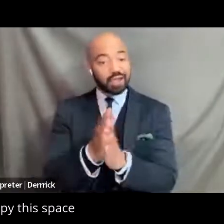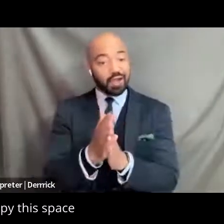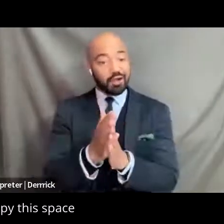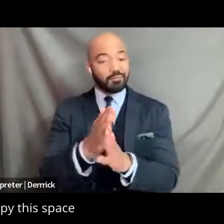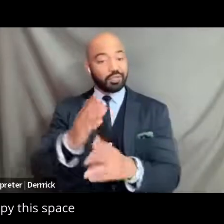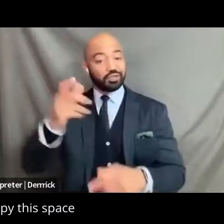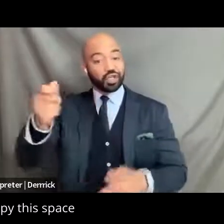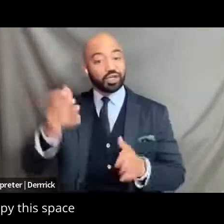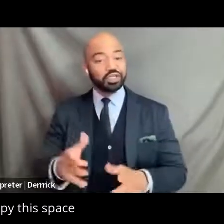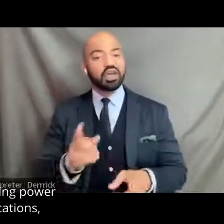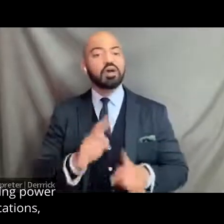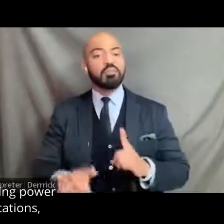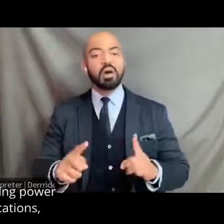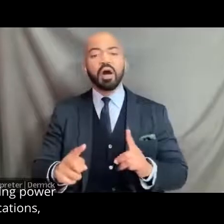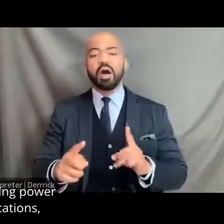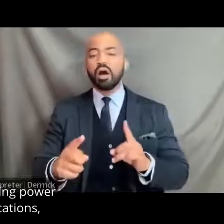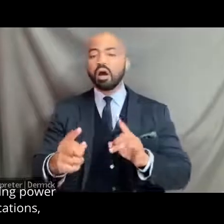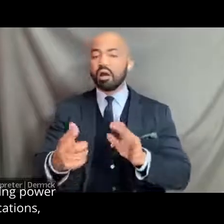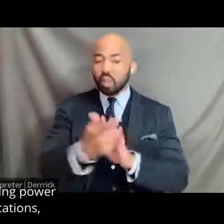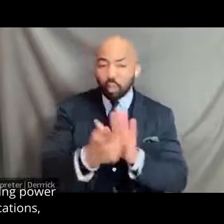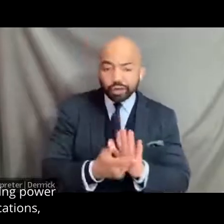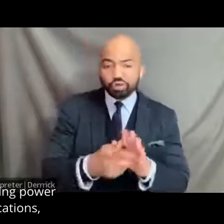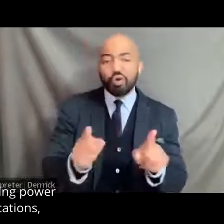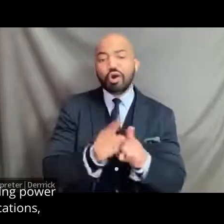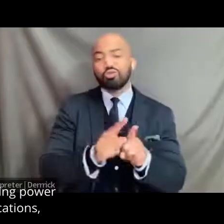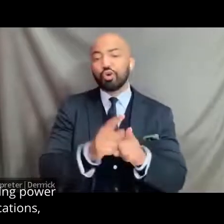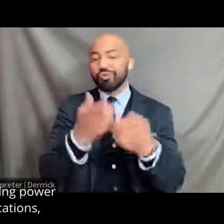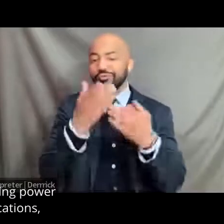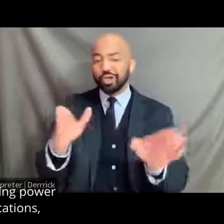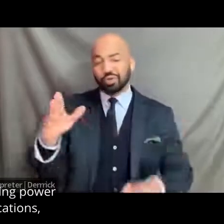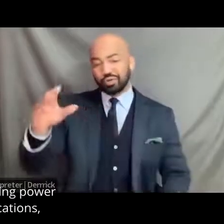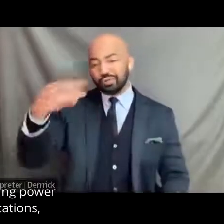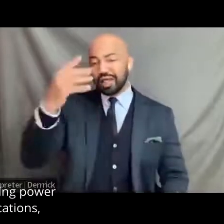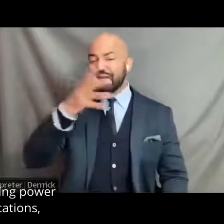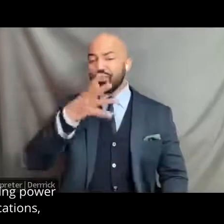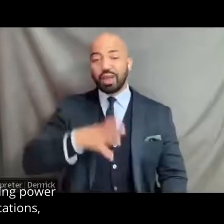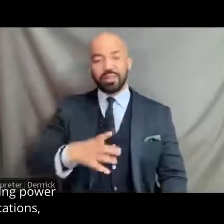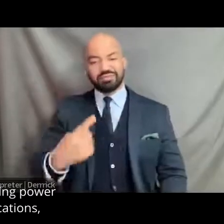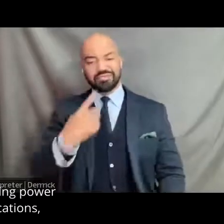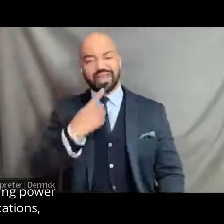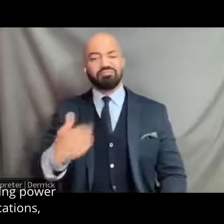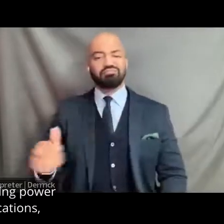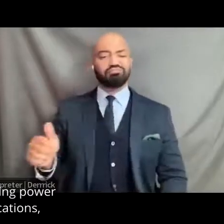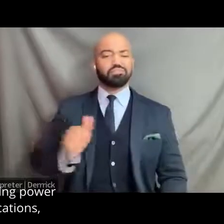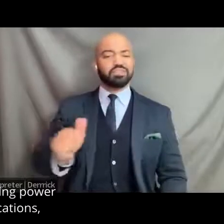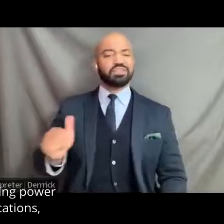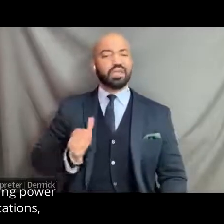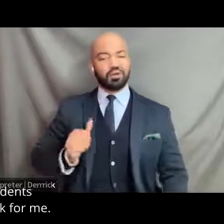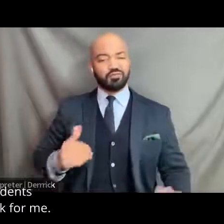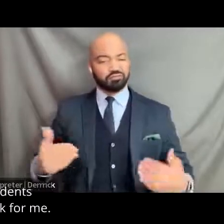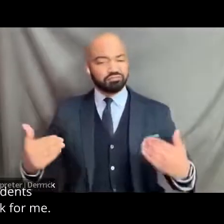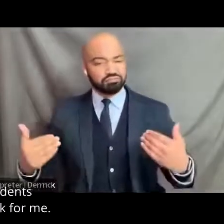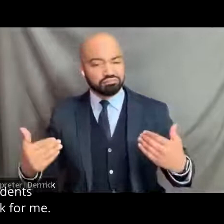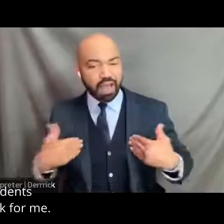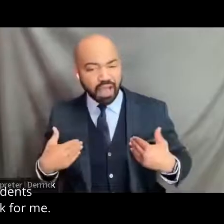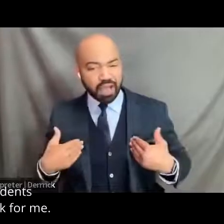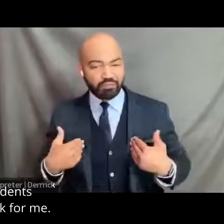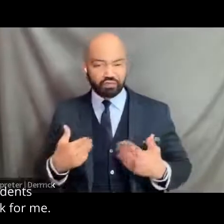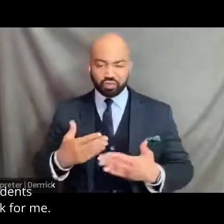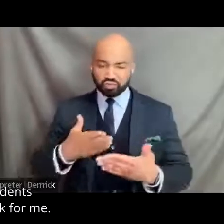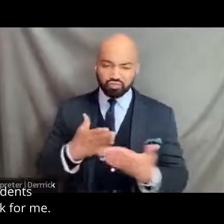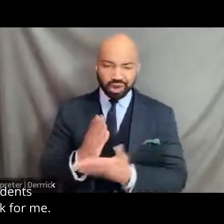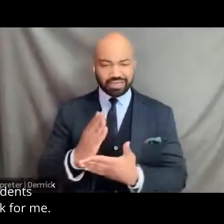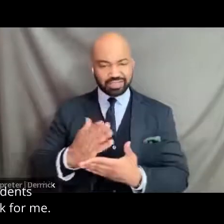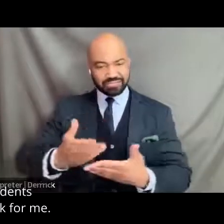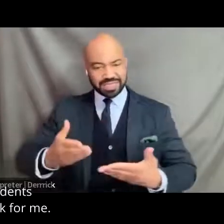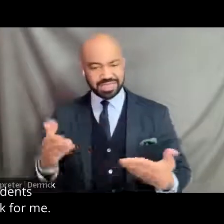to occupy this space that has decision-making power and that my qualifications um they set the presidents before